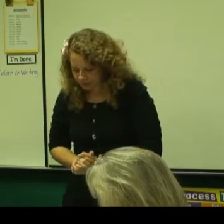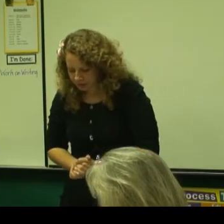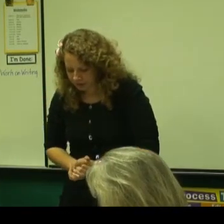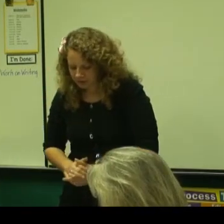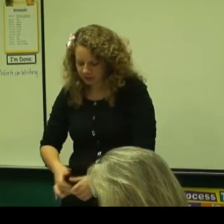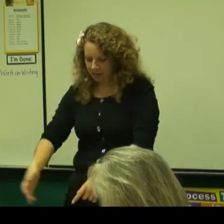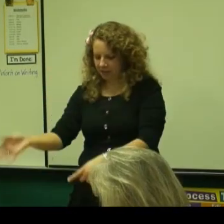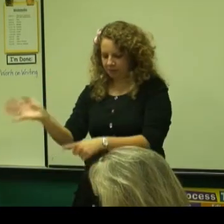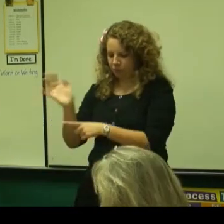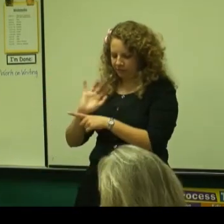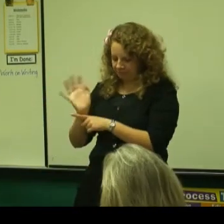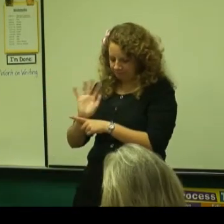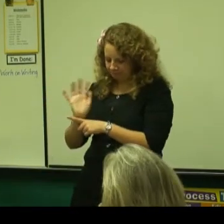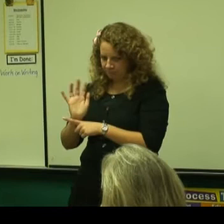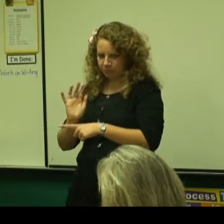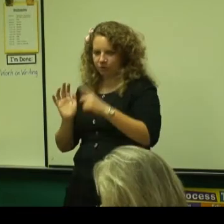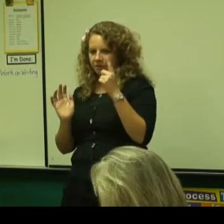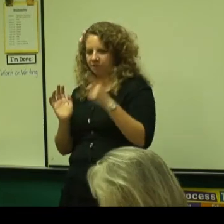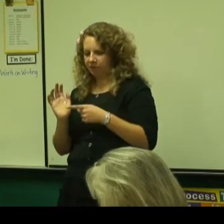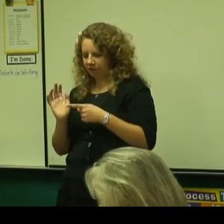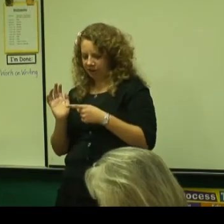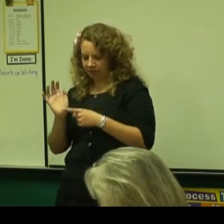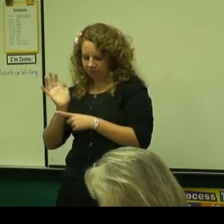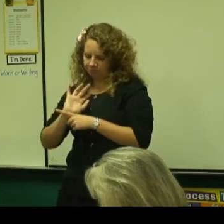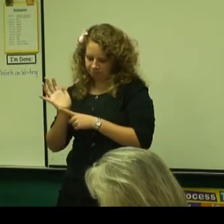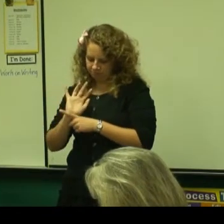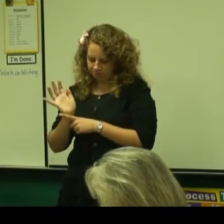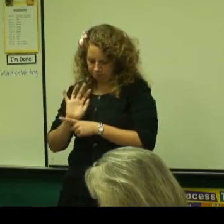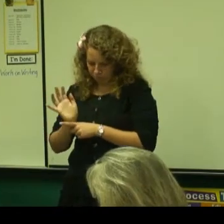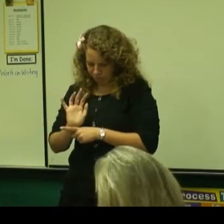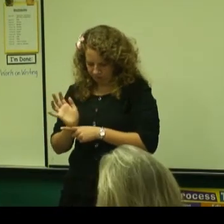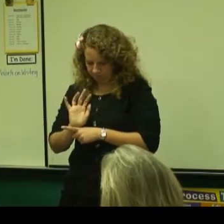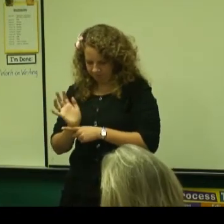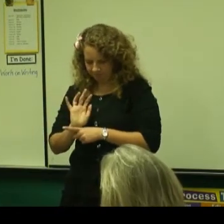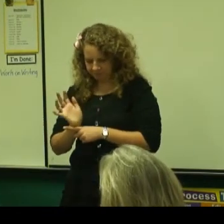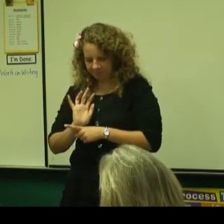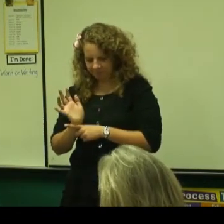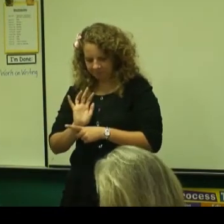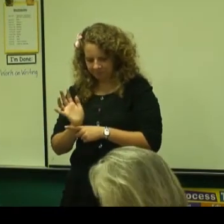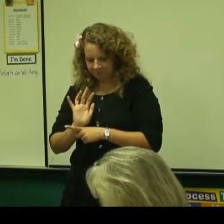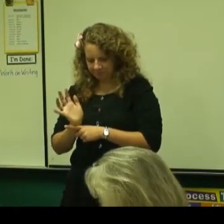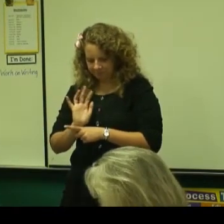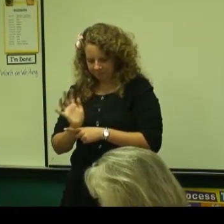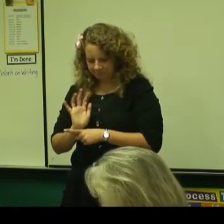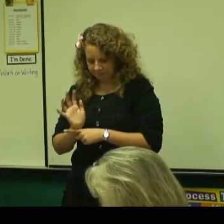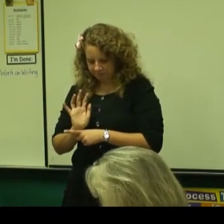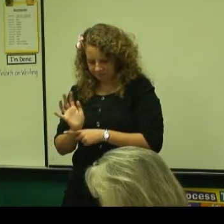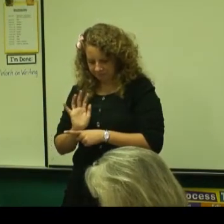Okay, and movie. So you have your finger out. Movie. That for a